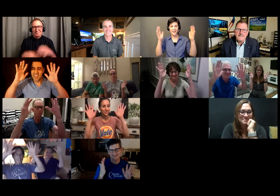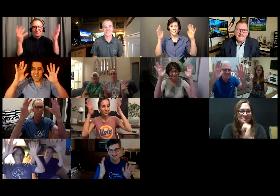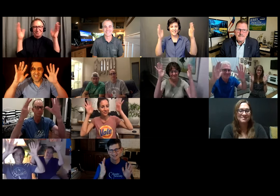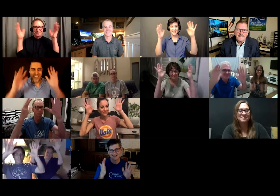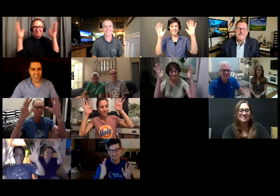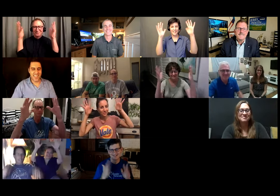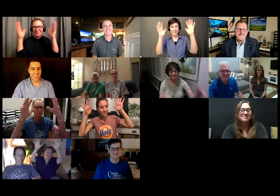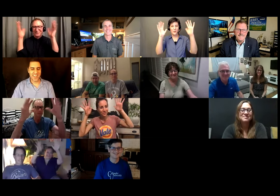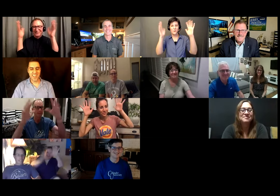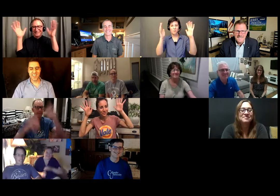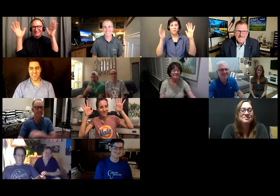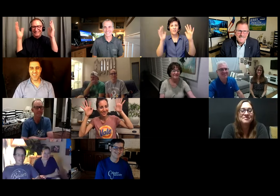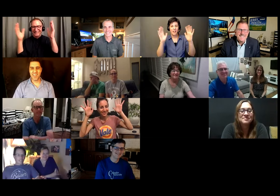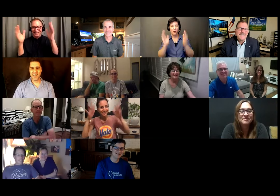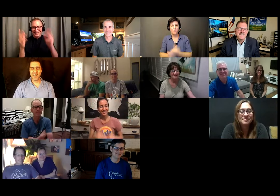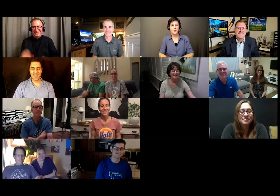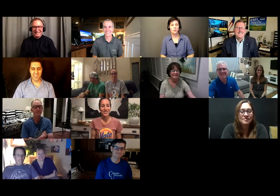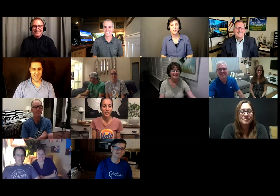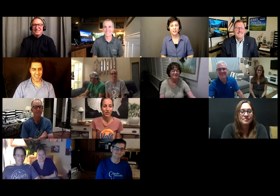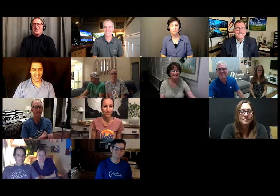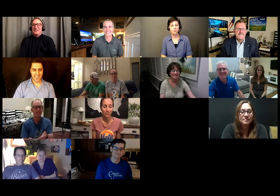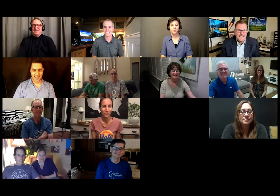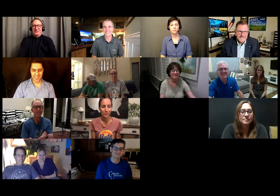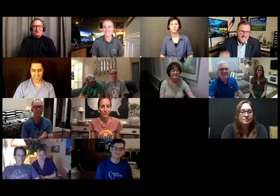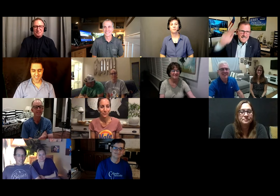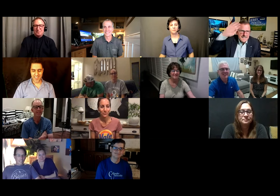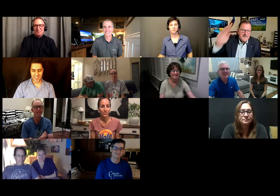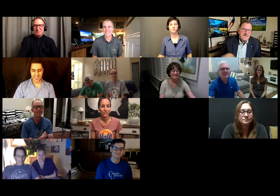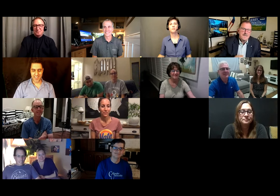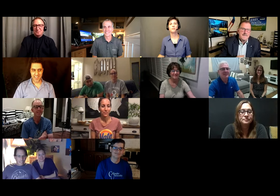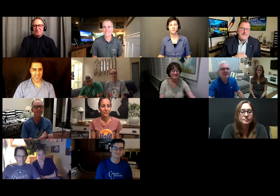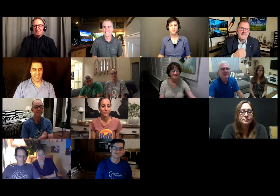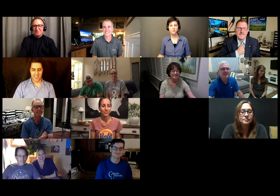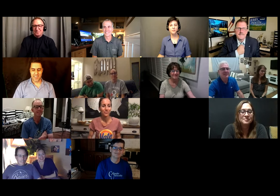of applause. And over to you, Jerry.